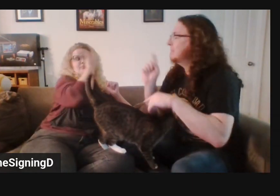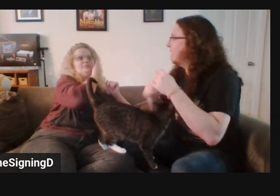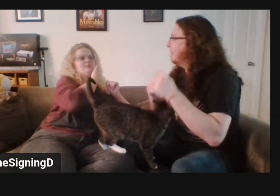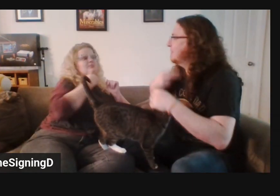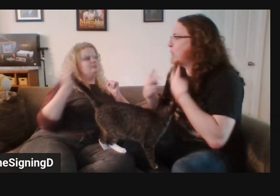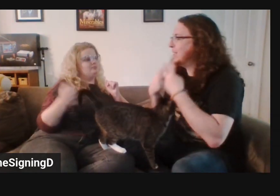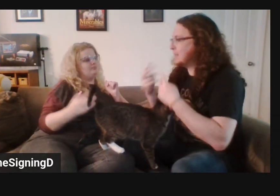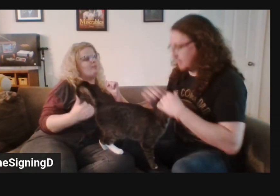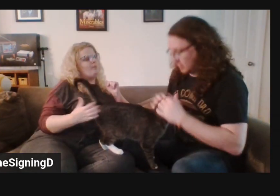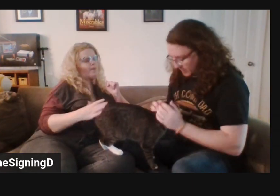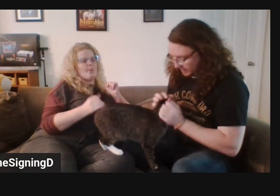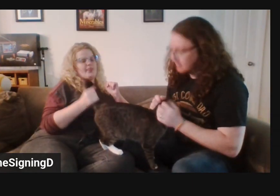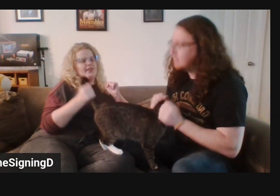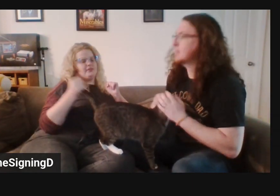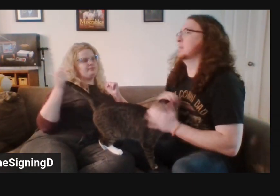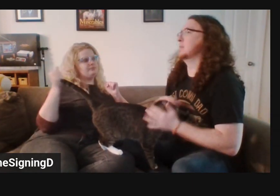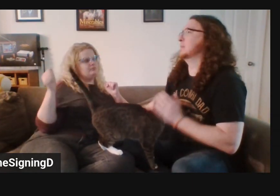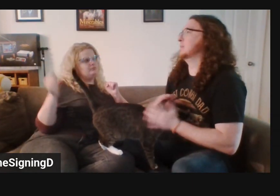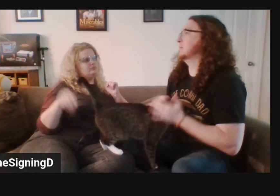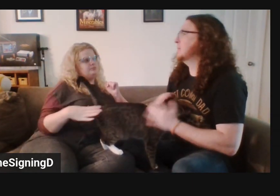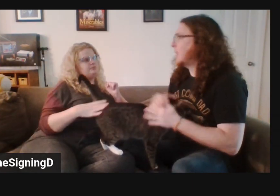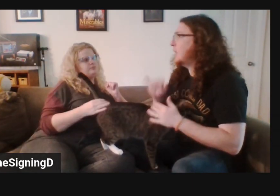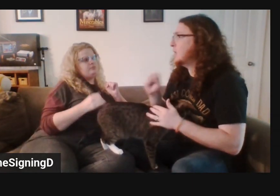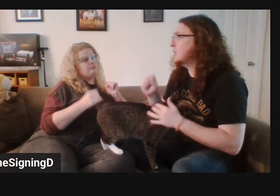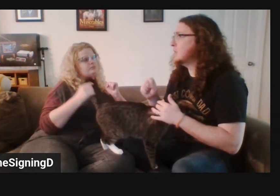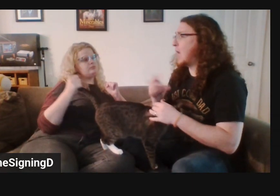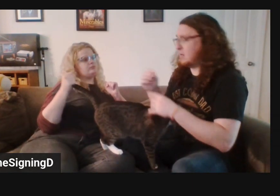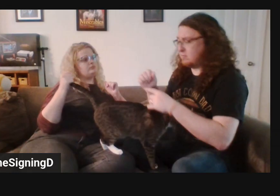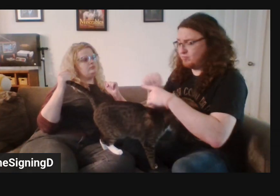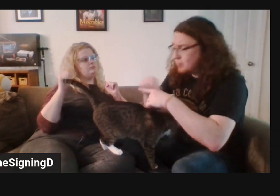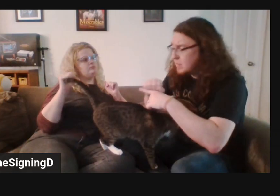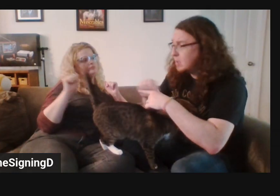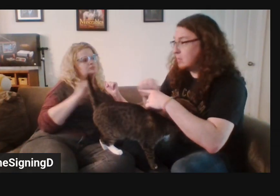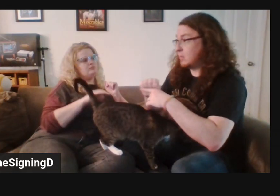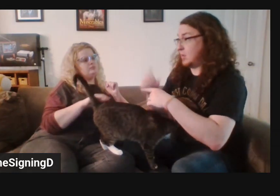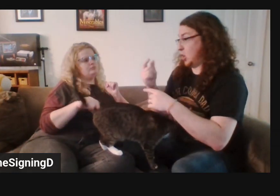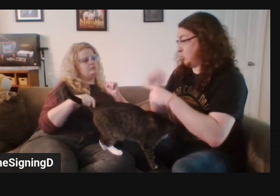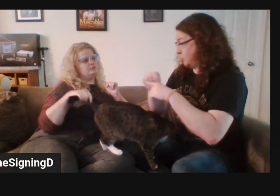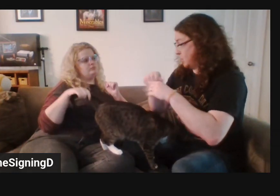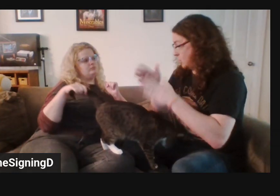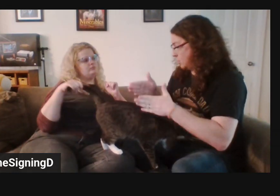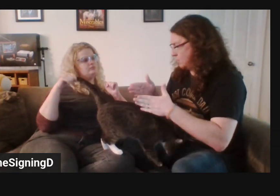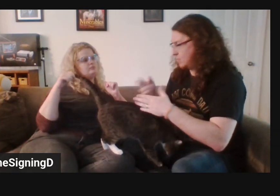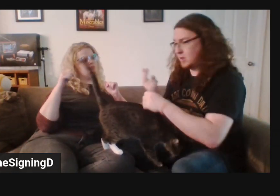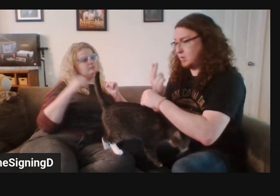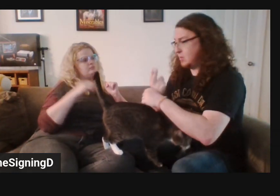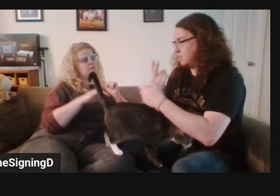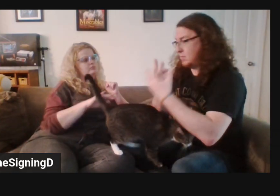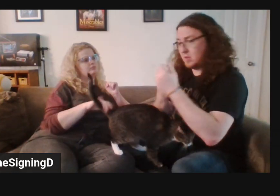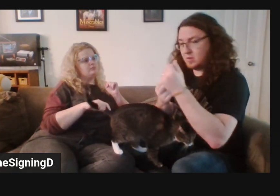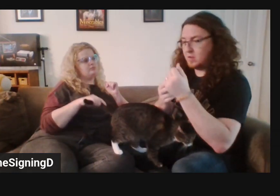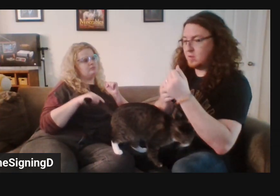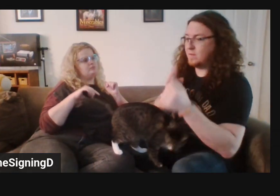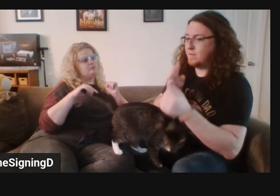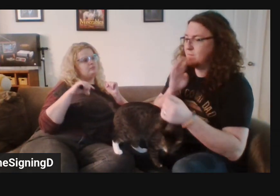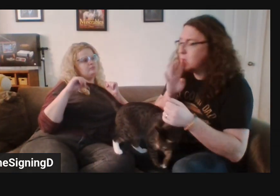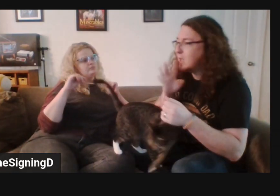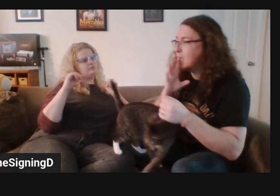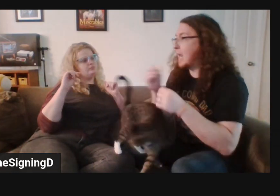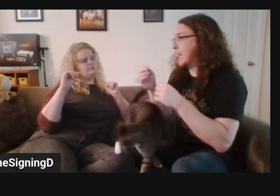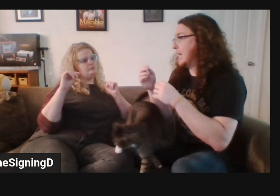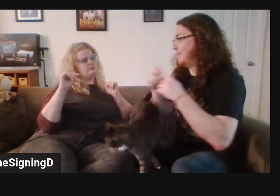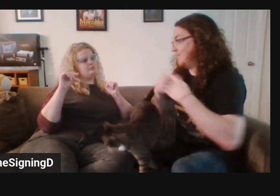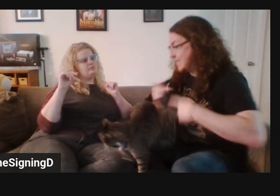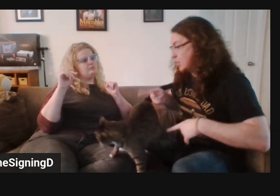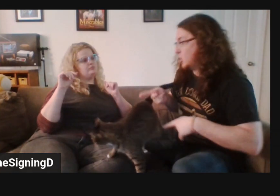voice. It is, and in training, we, as a dog trainer, we use both verbal and physical cues, because there are